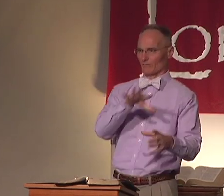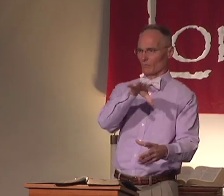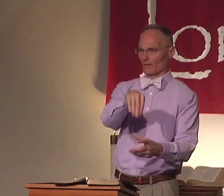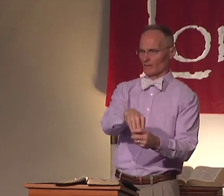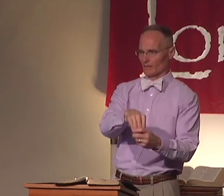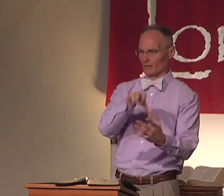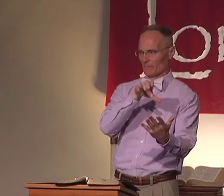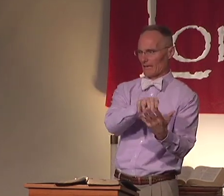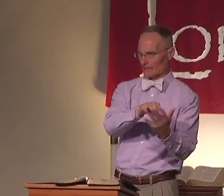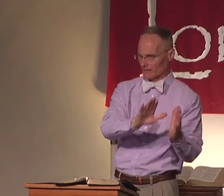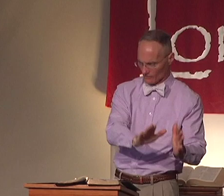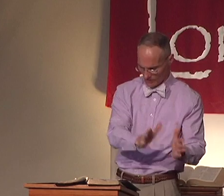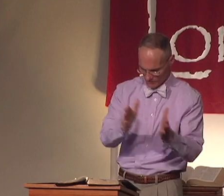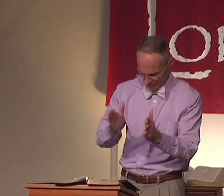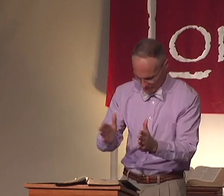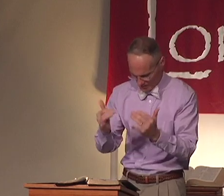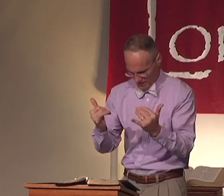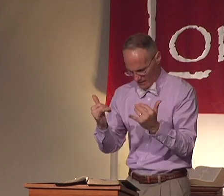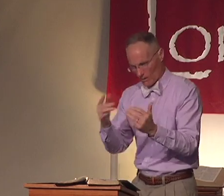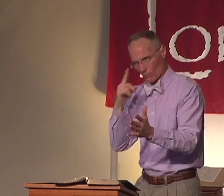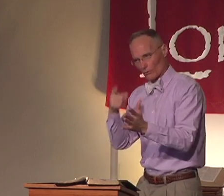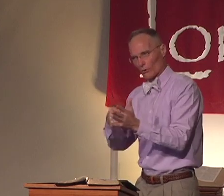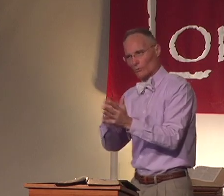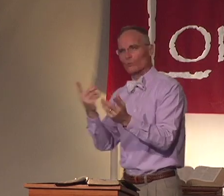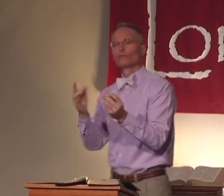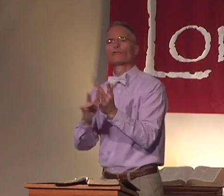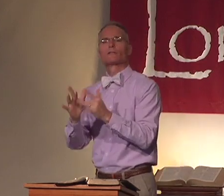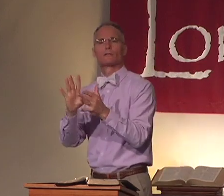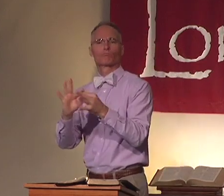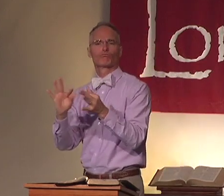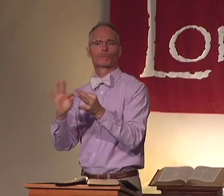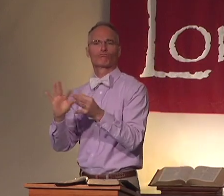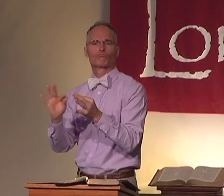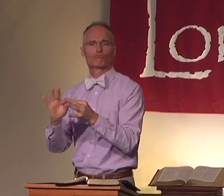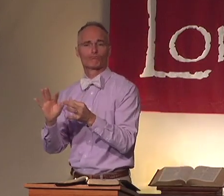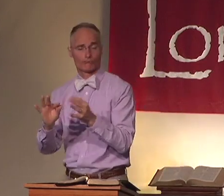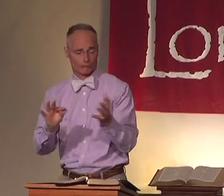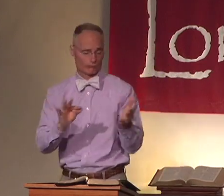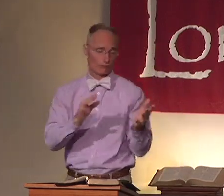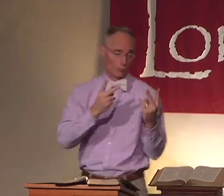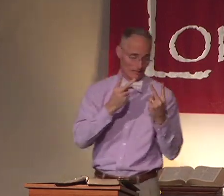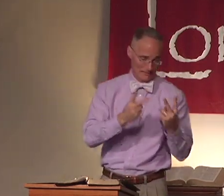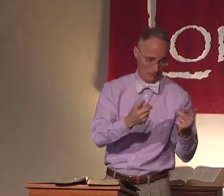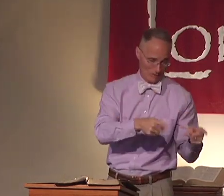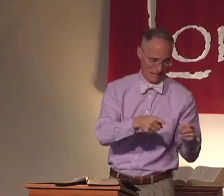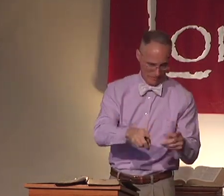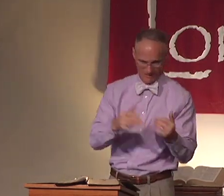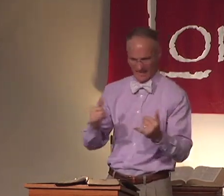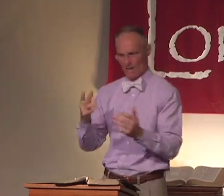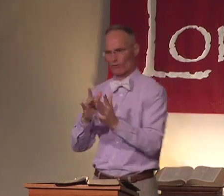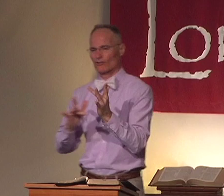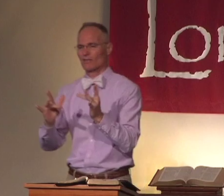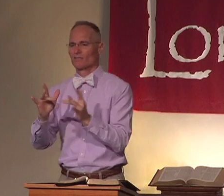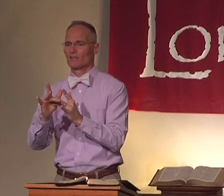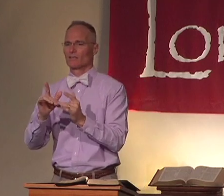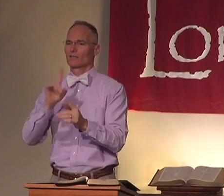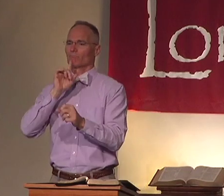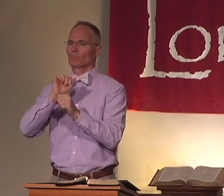And that's what happened within that passage. So now I want to notice Jesus' comments. We saw what happened, and now